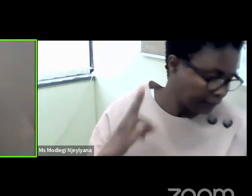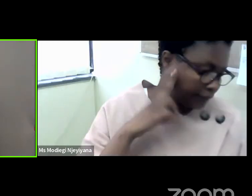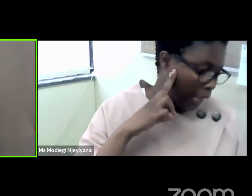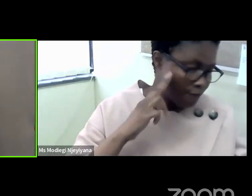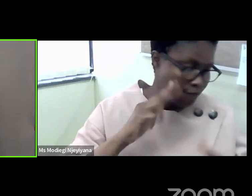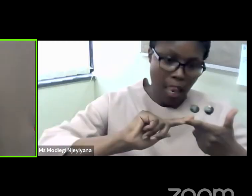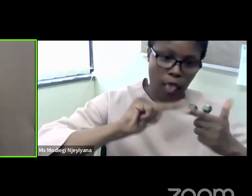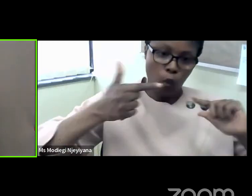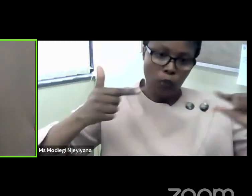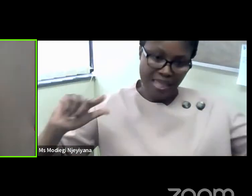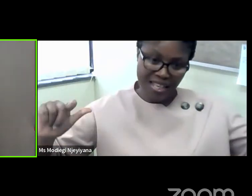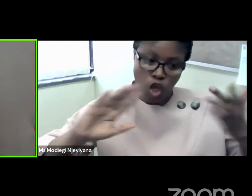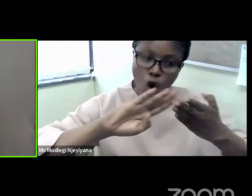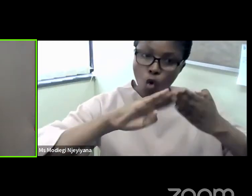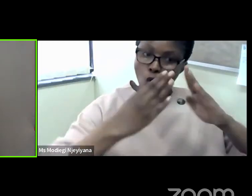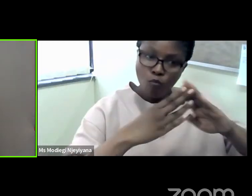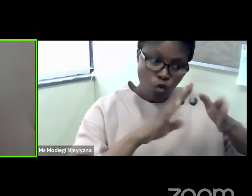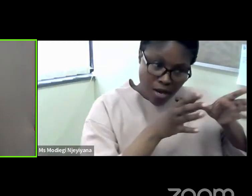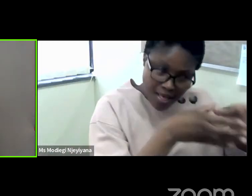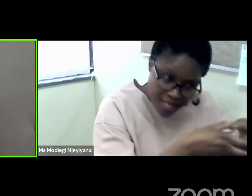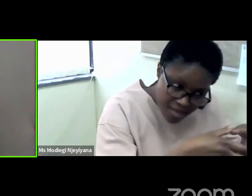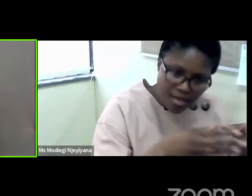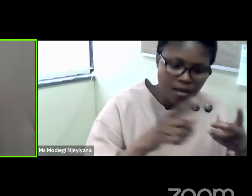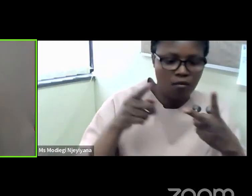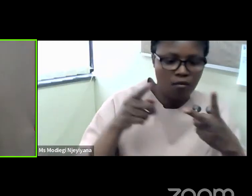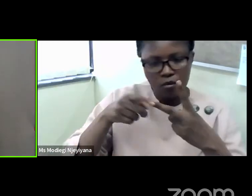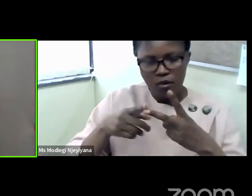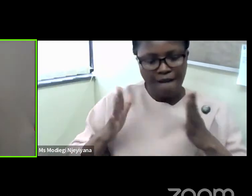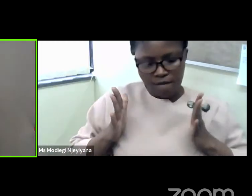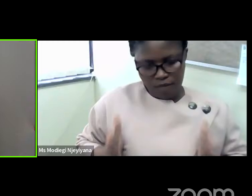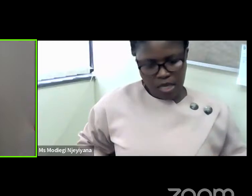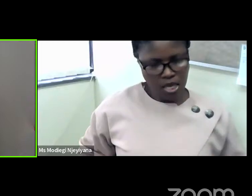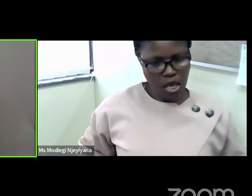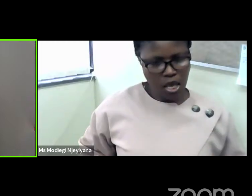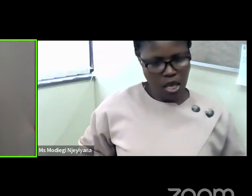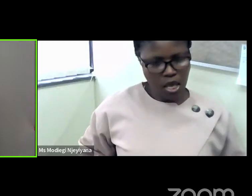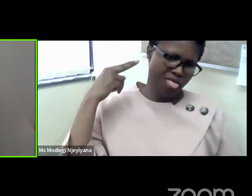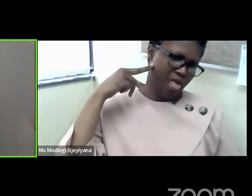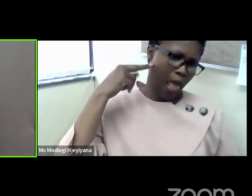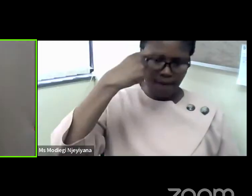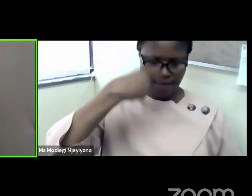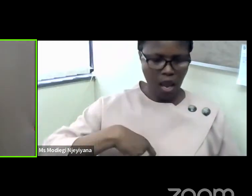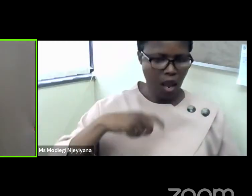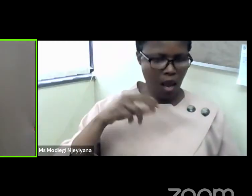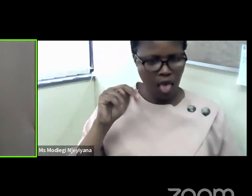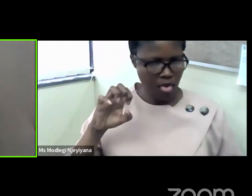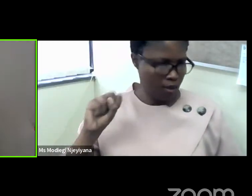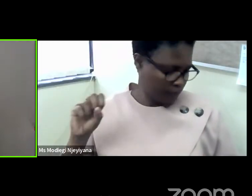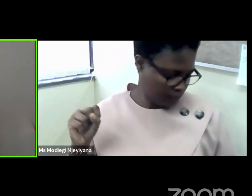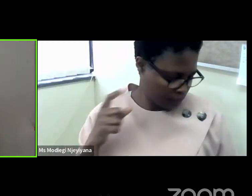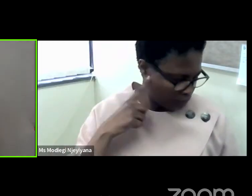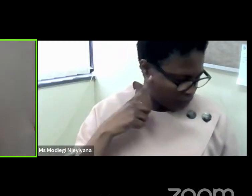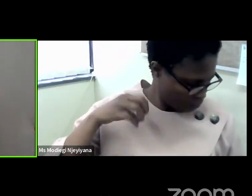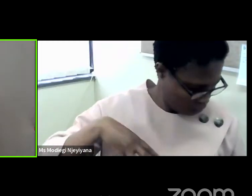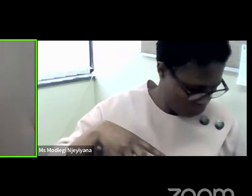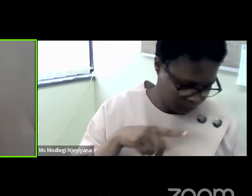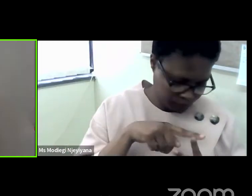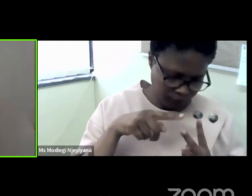So there should be an opportunity for a person to make an appointment and to come and see the admission officer with an